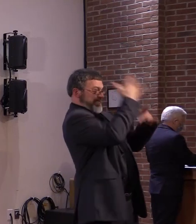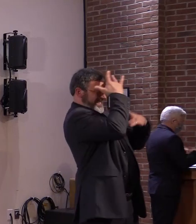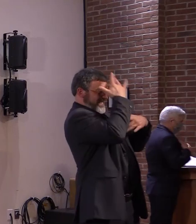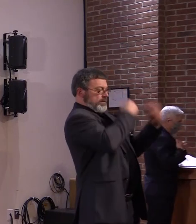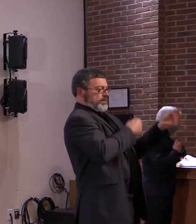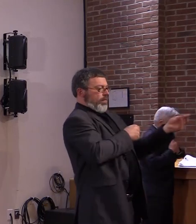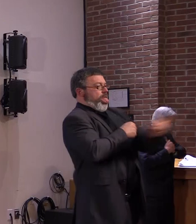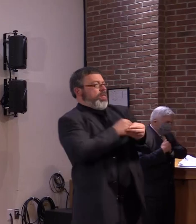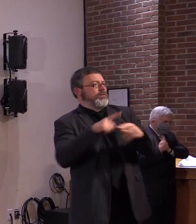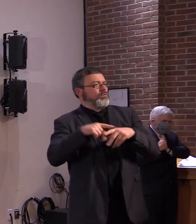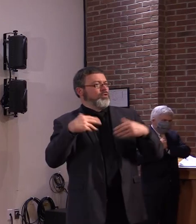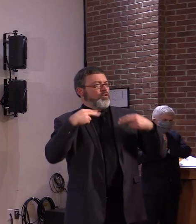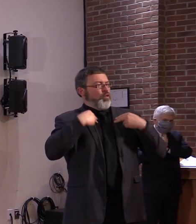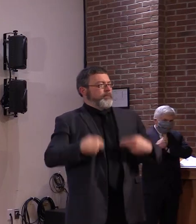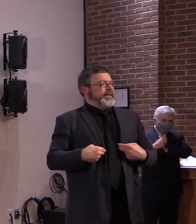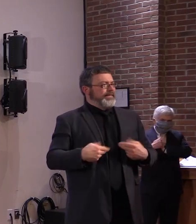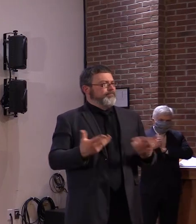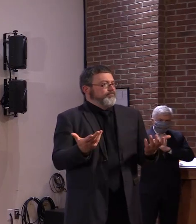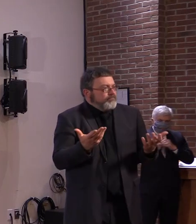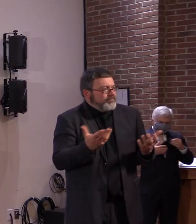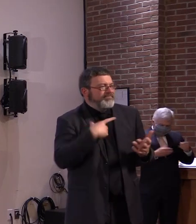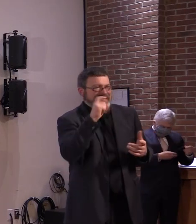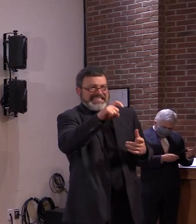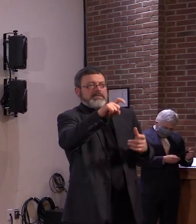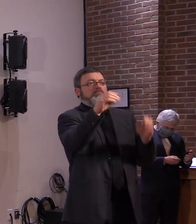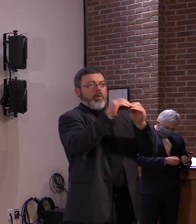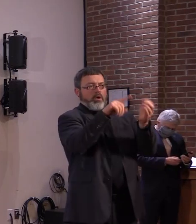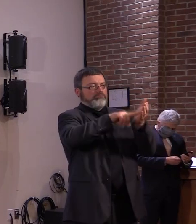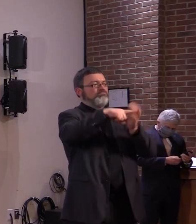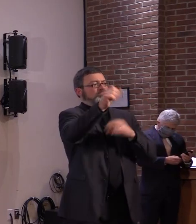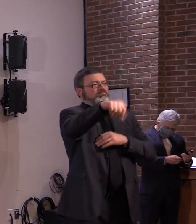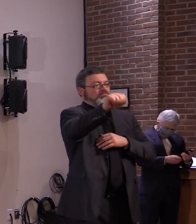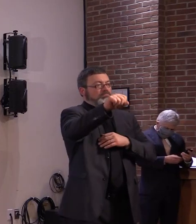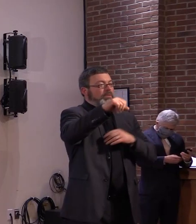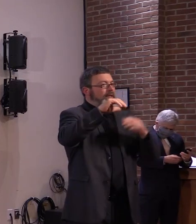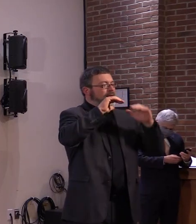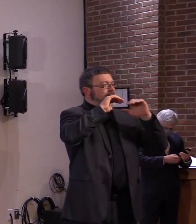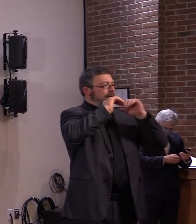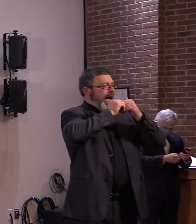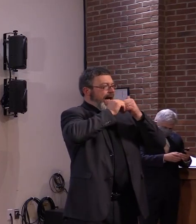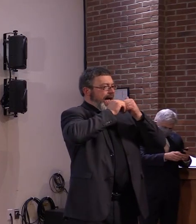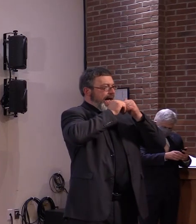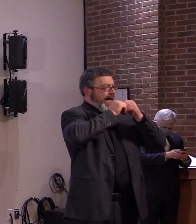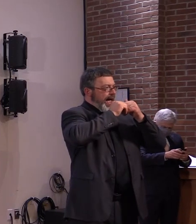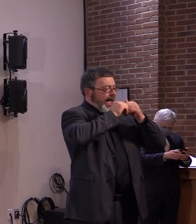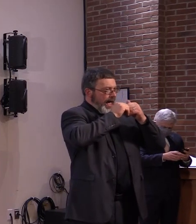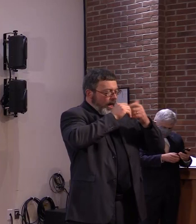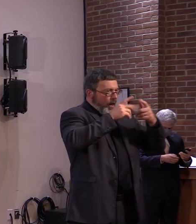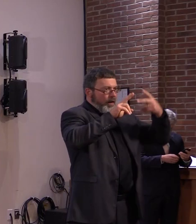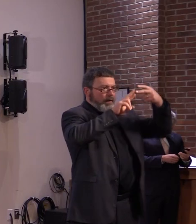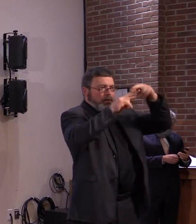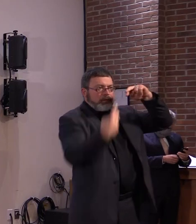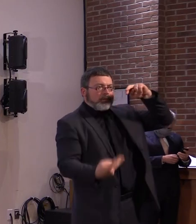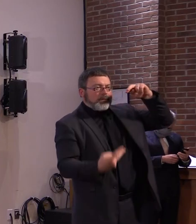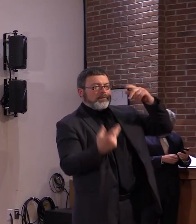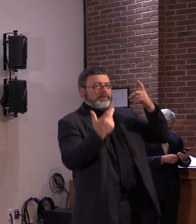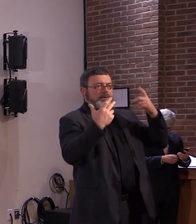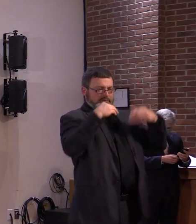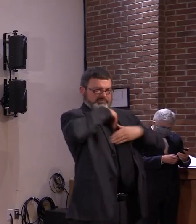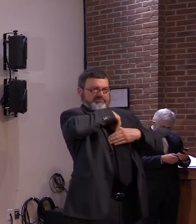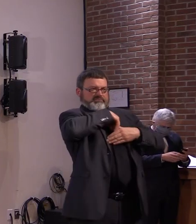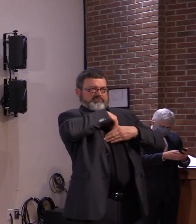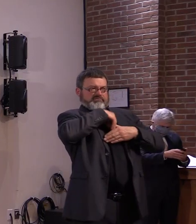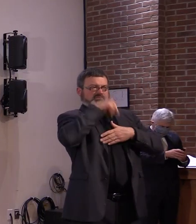genetic makeup and how they can cleverly exist in